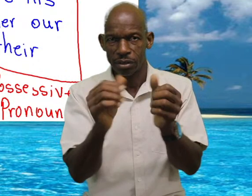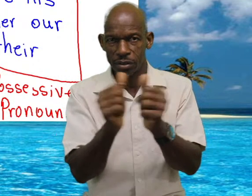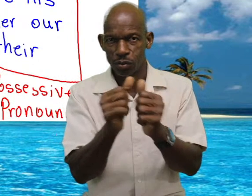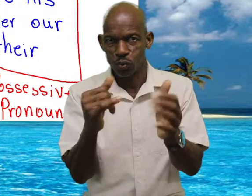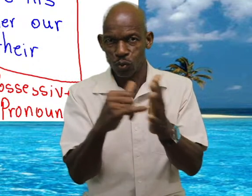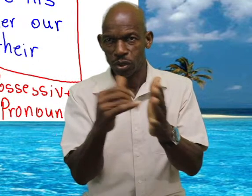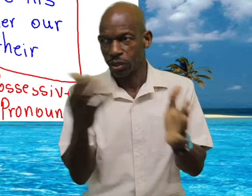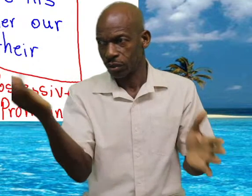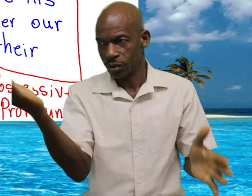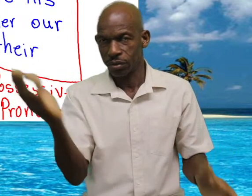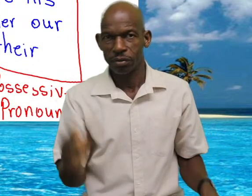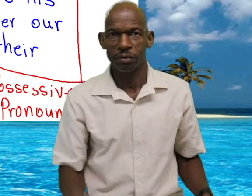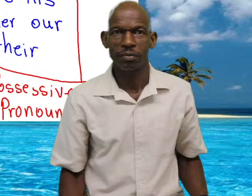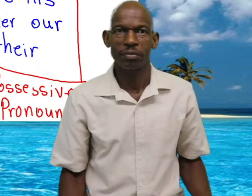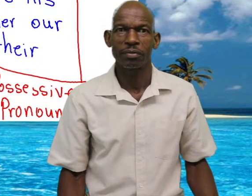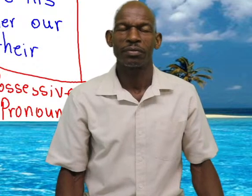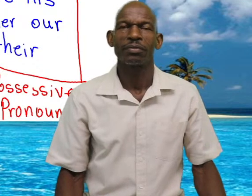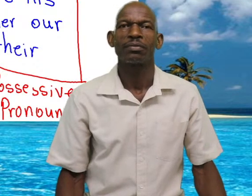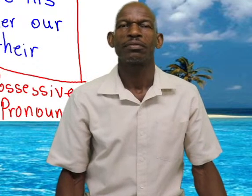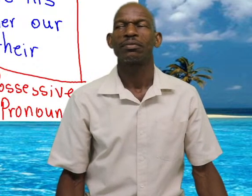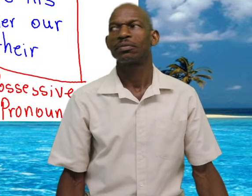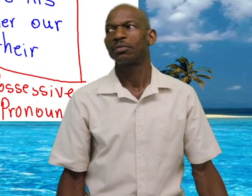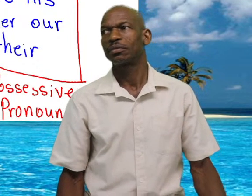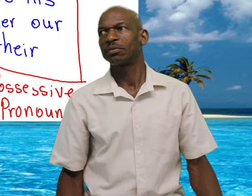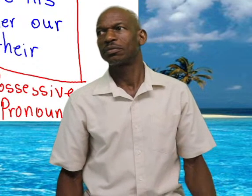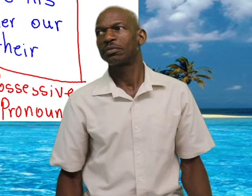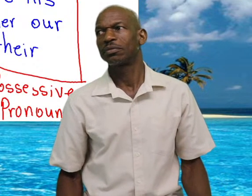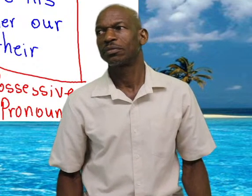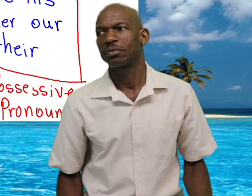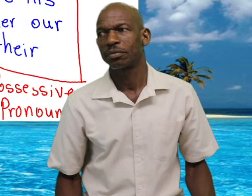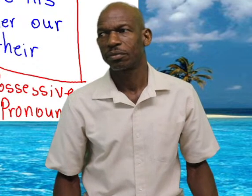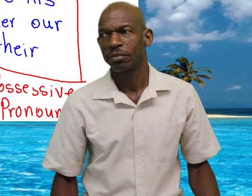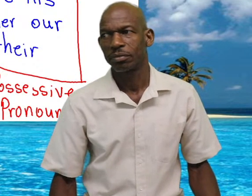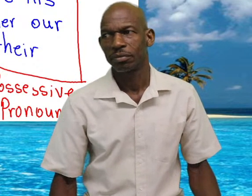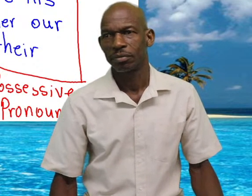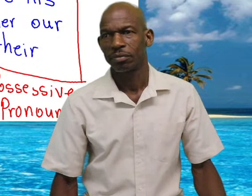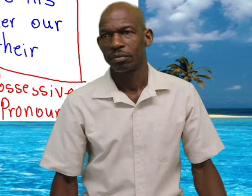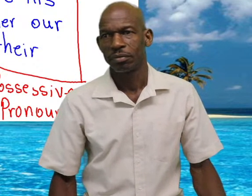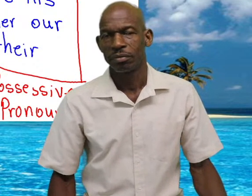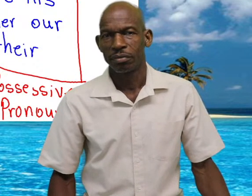So make it and tell me what will be the word order.